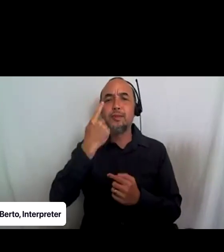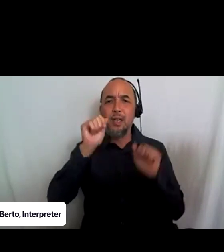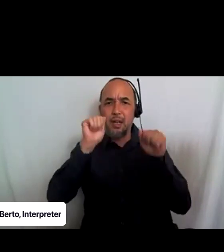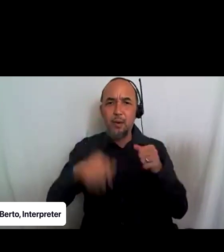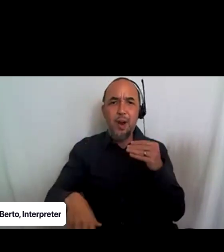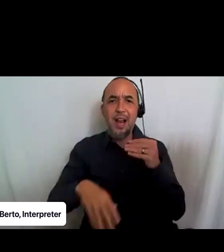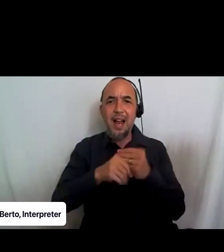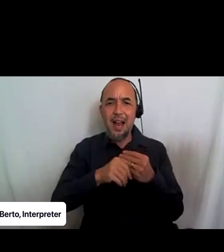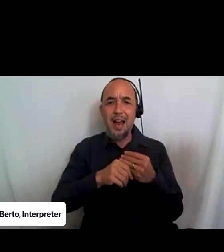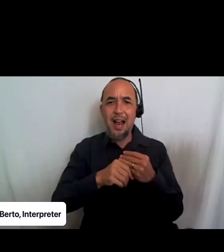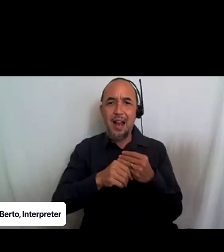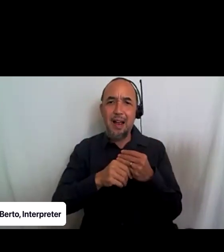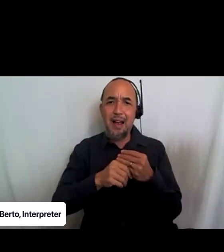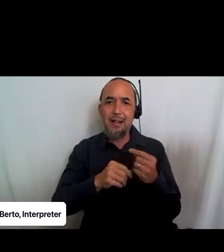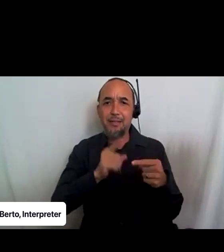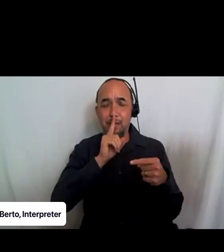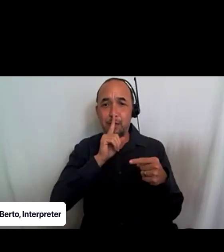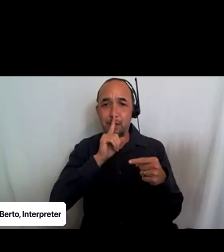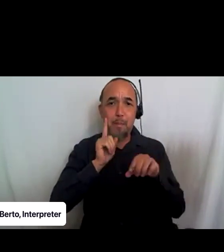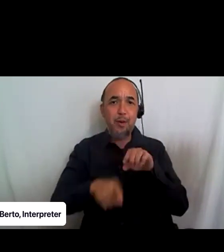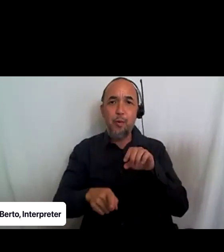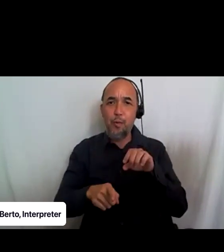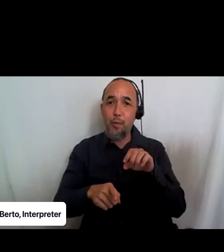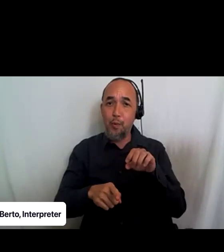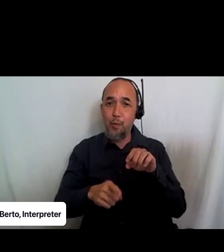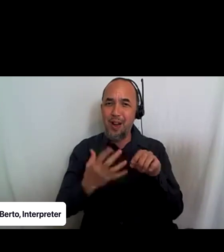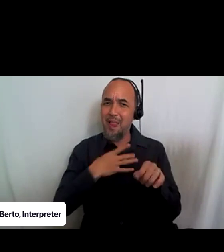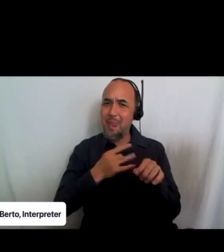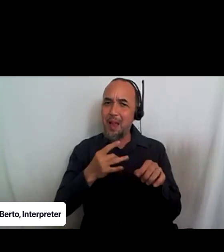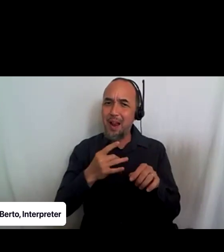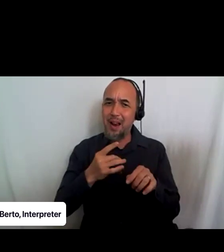the mac and cheese? I like to have my veggies, but wasn't sure it would ruin it.